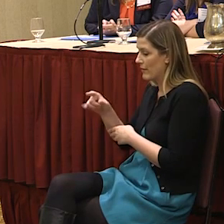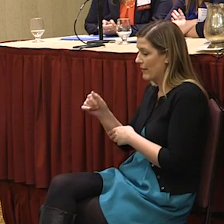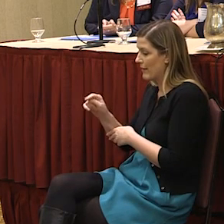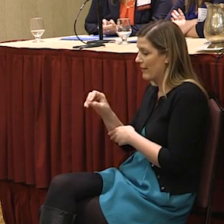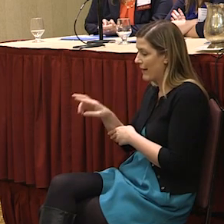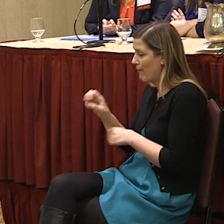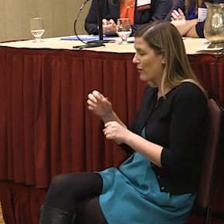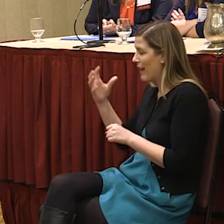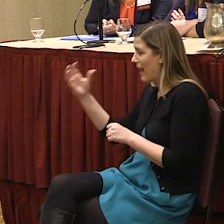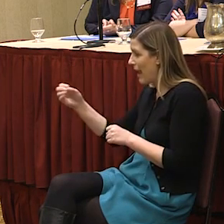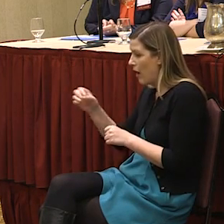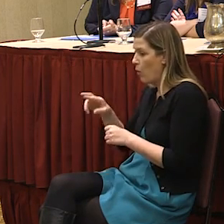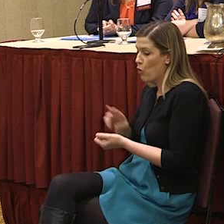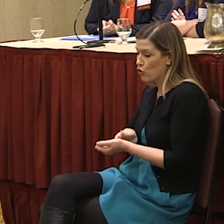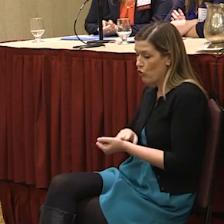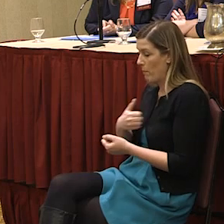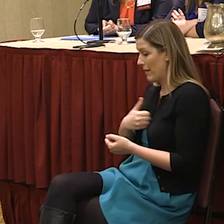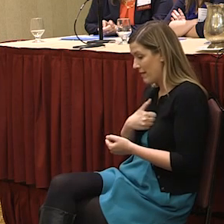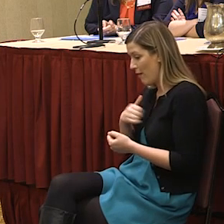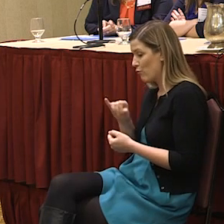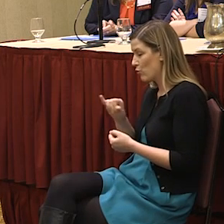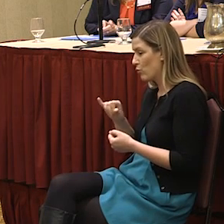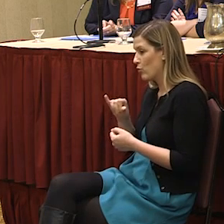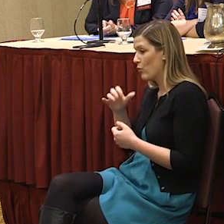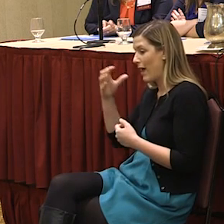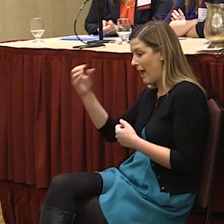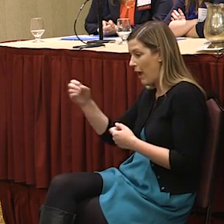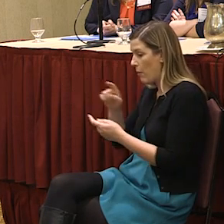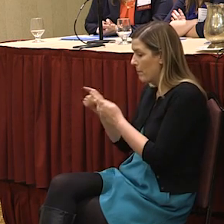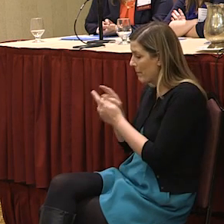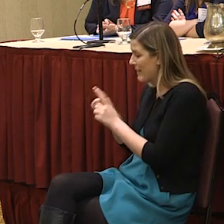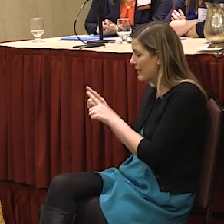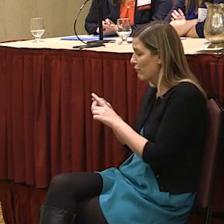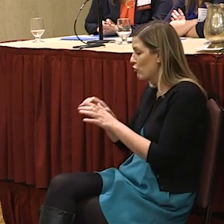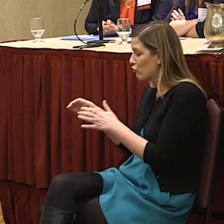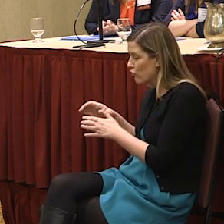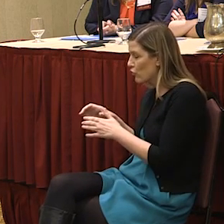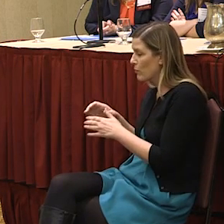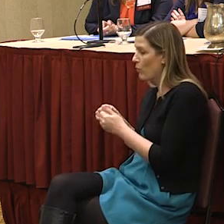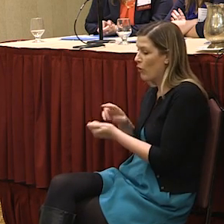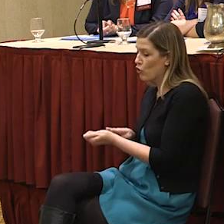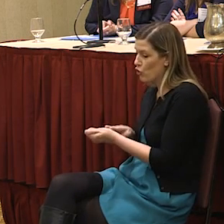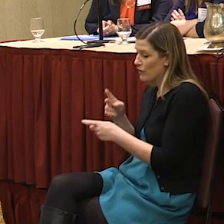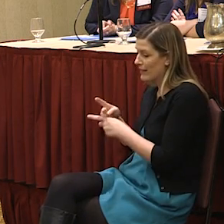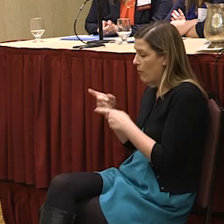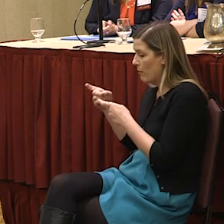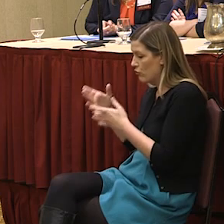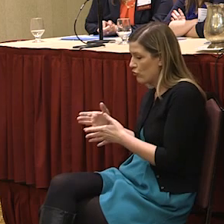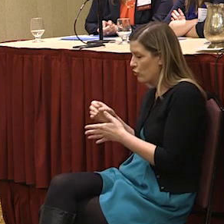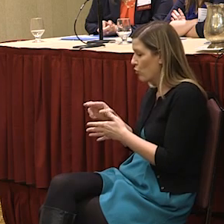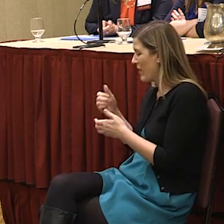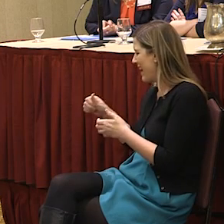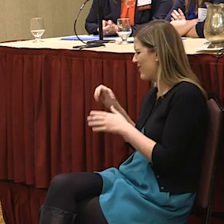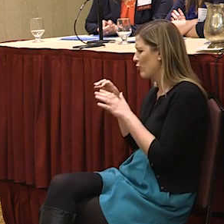as nurses, and myself included, to meet with various groups like nurse care managers or any kind